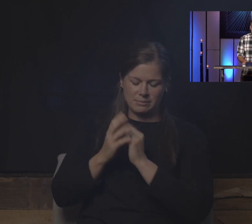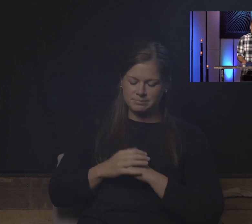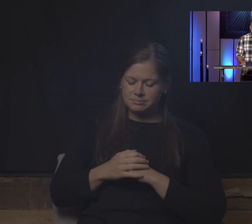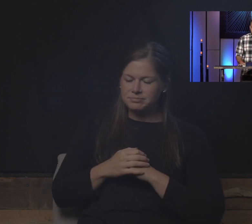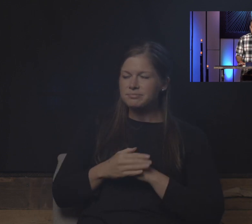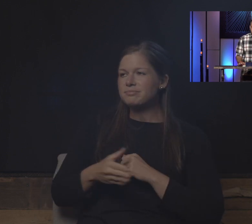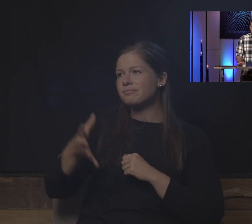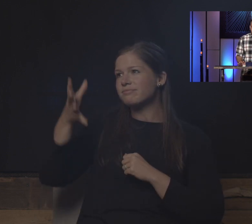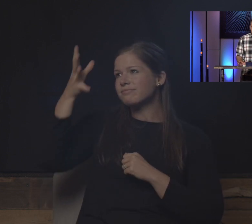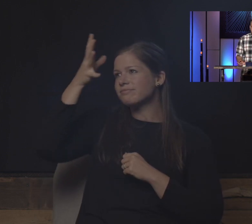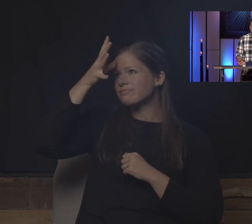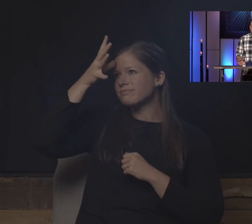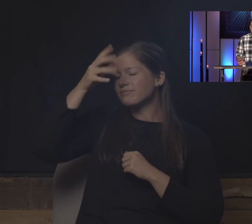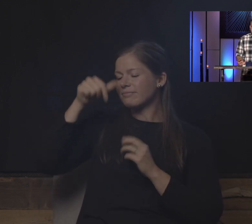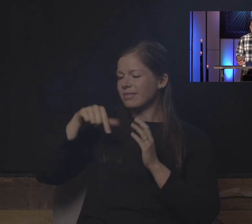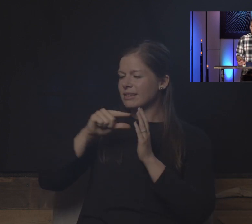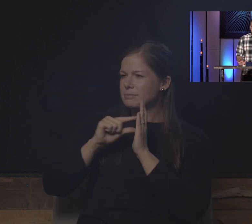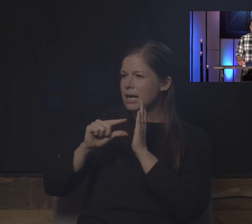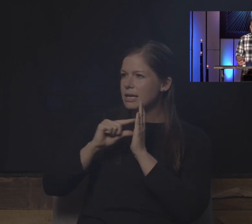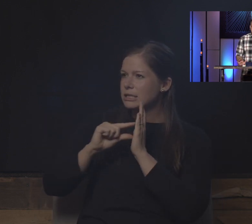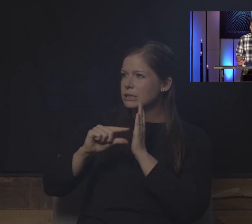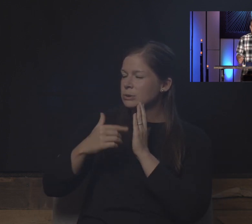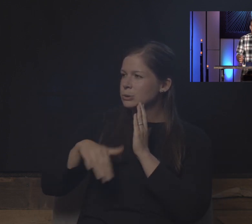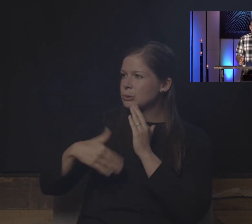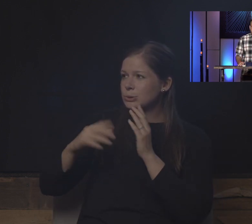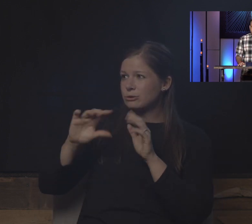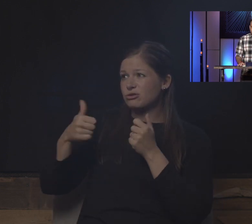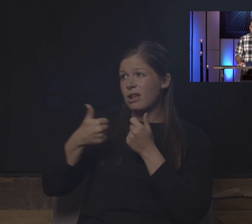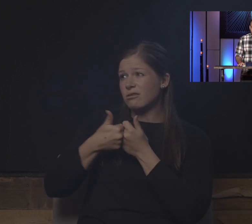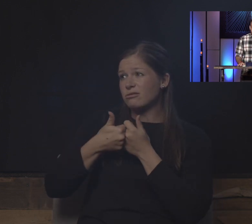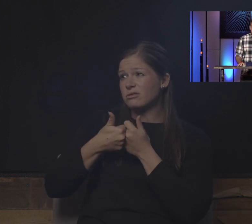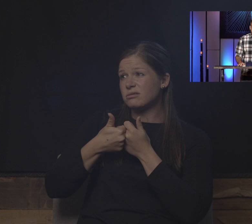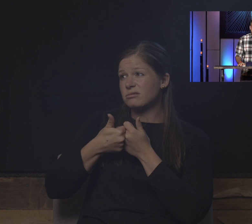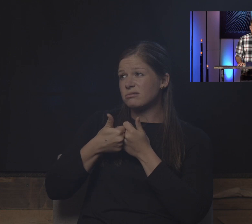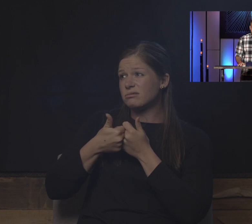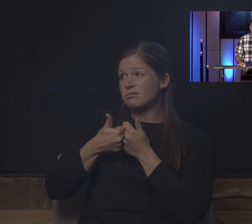Father, passages like this are challenging.